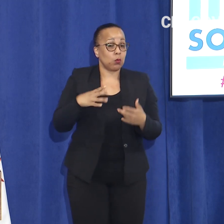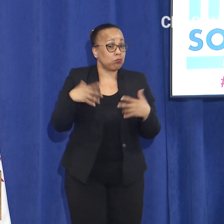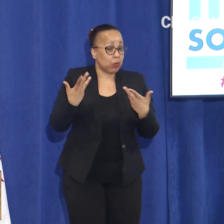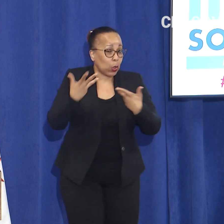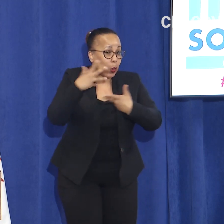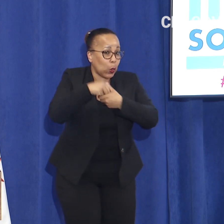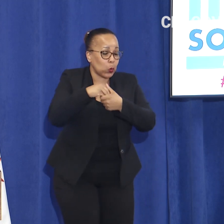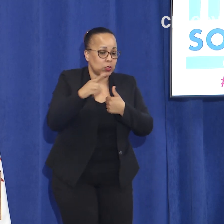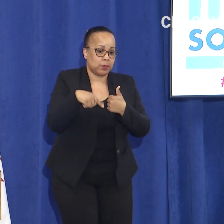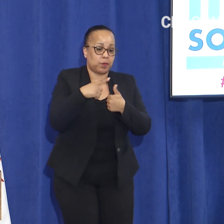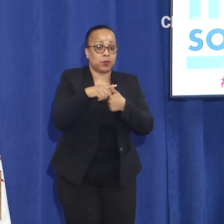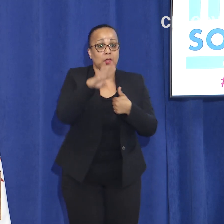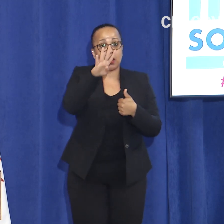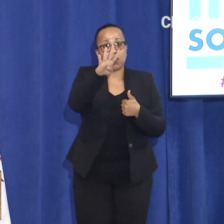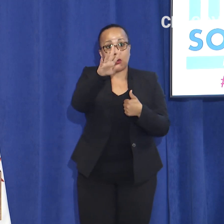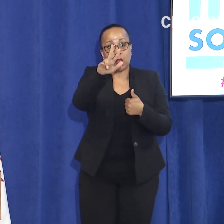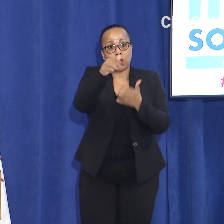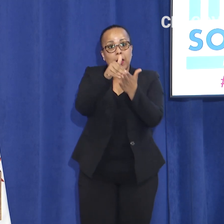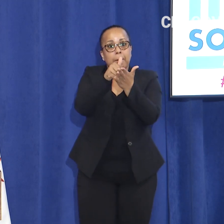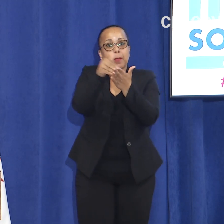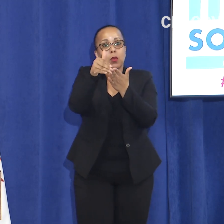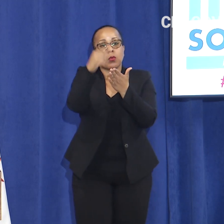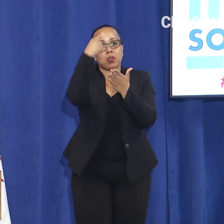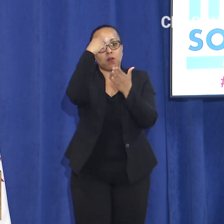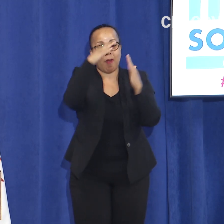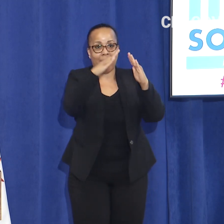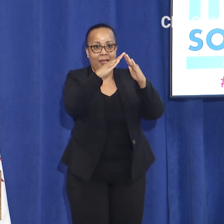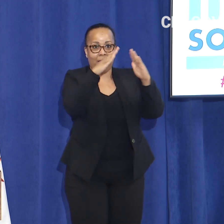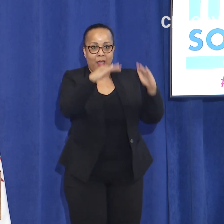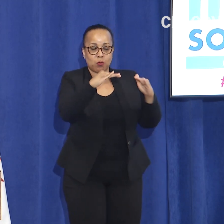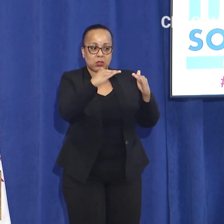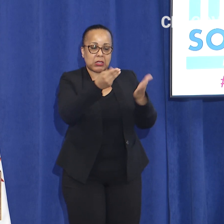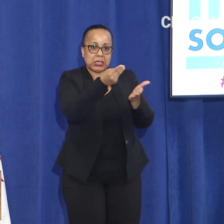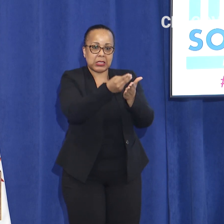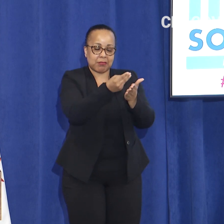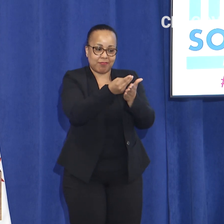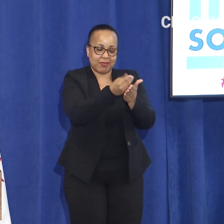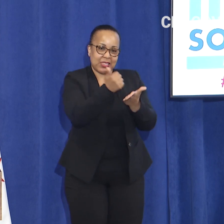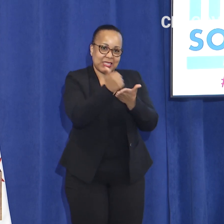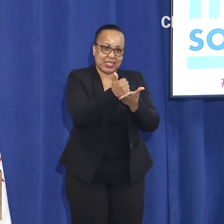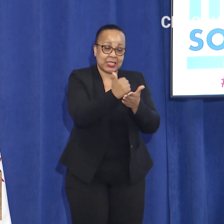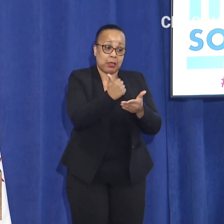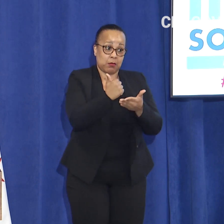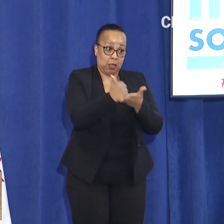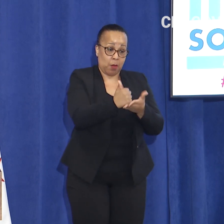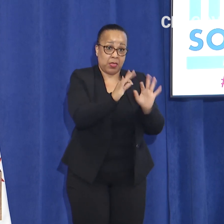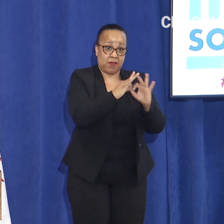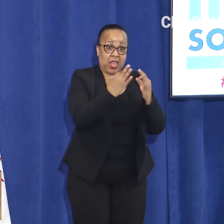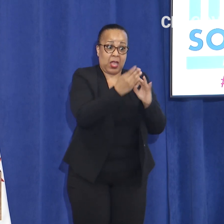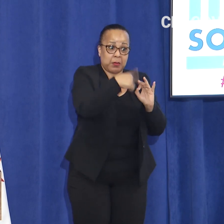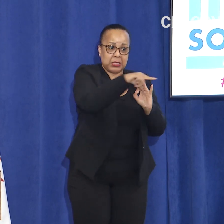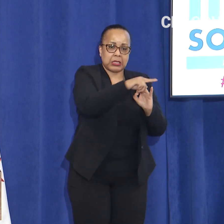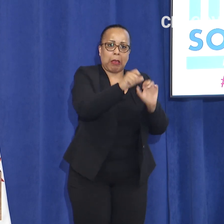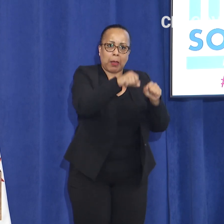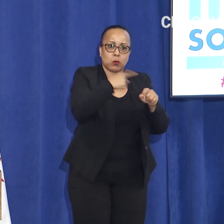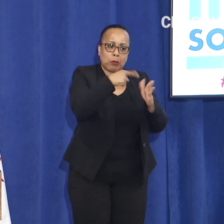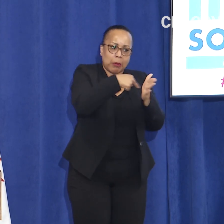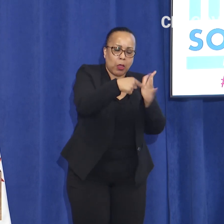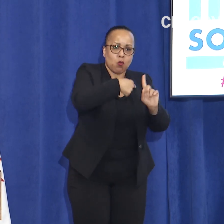includes $43 million towards housing assistance to help our families keep up their rent and mortgage